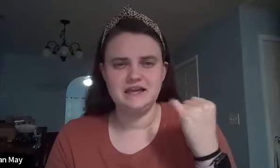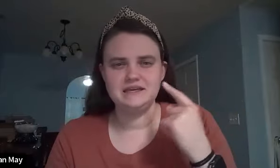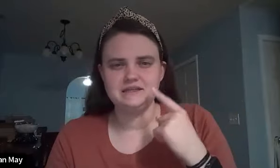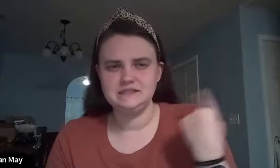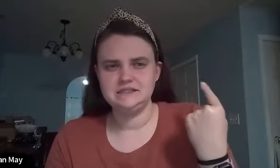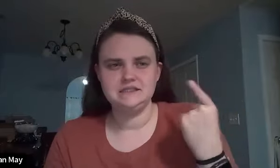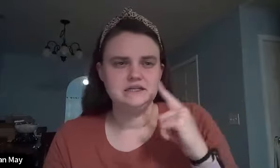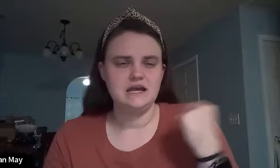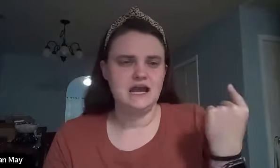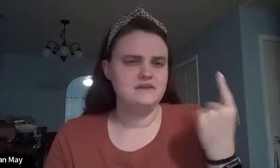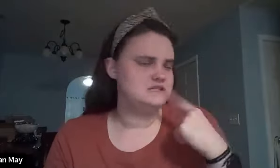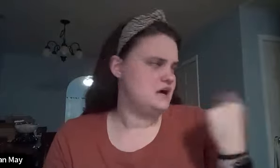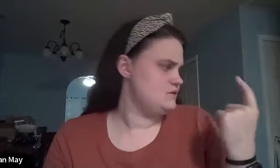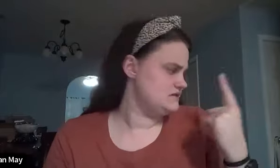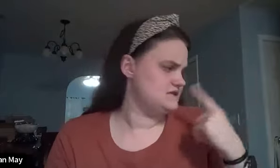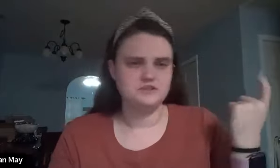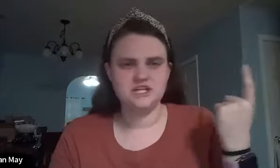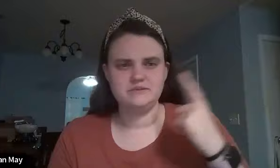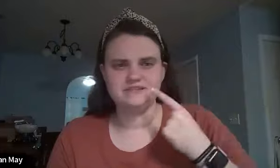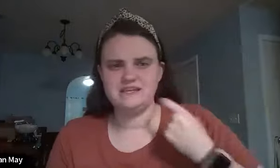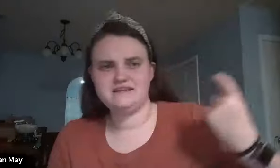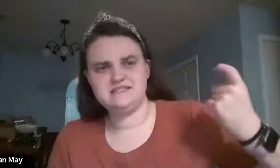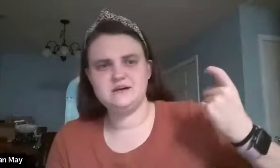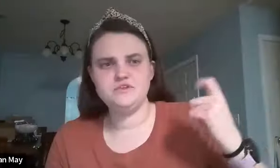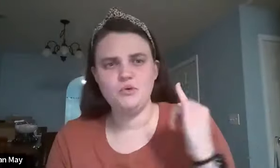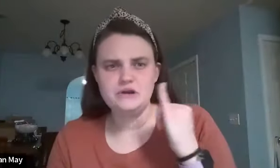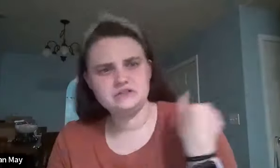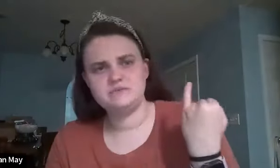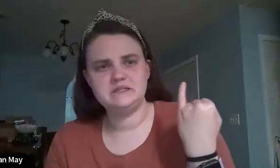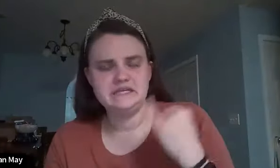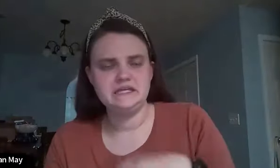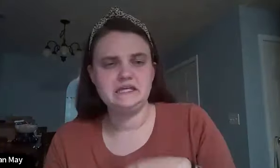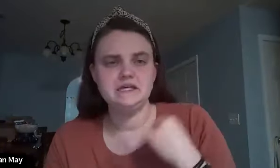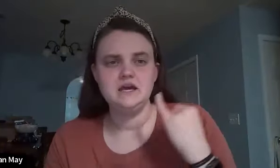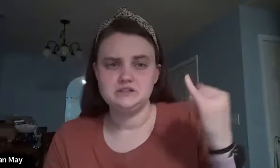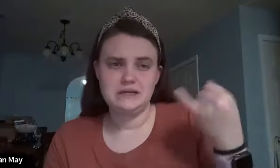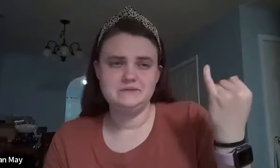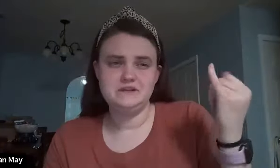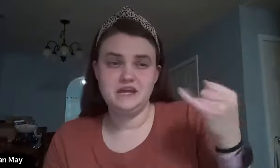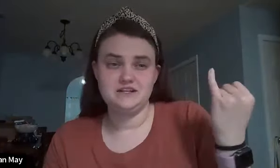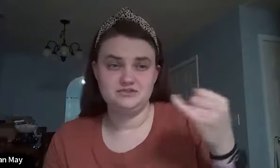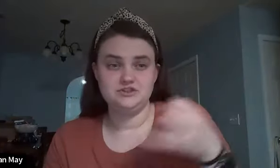like, I always have to double check because like I see some with the pointer, some with the pinky. So I typically kind of do juice. I'm